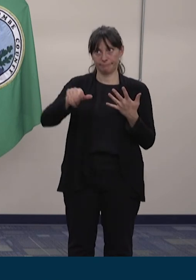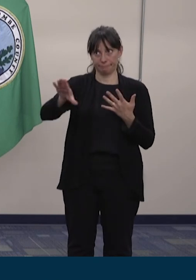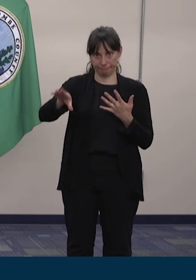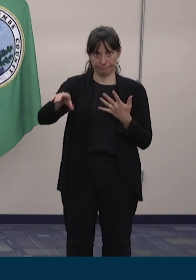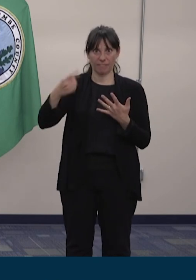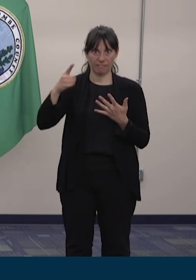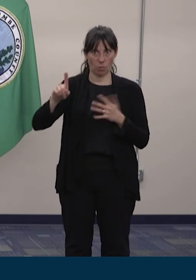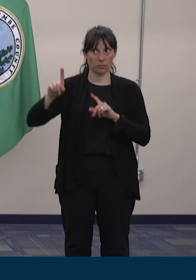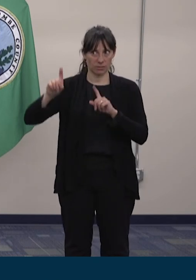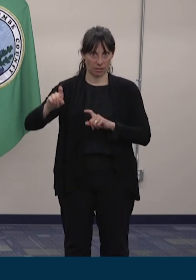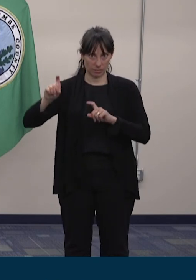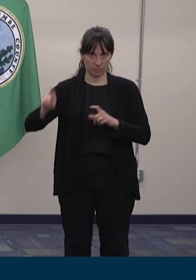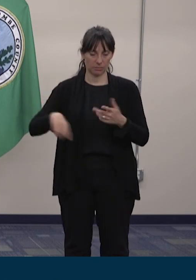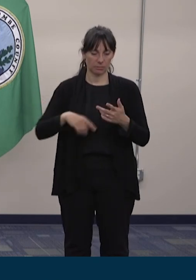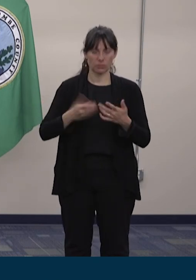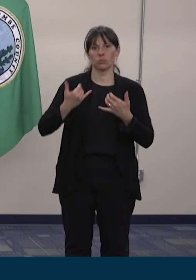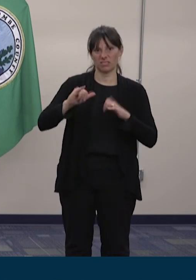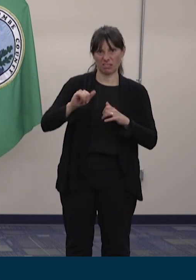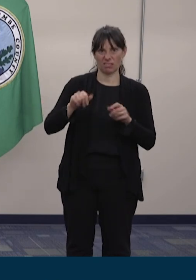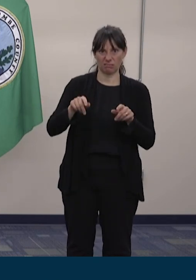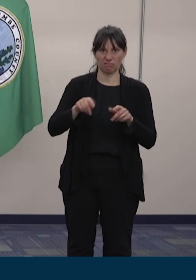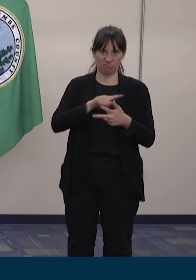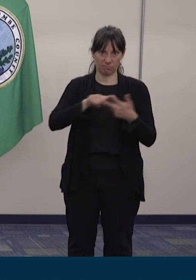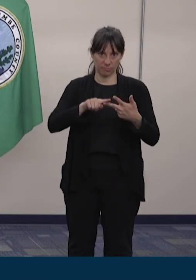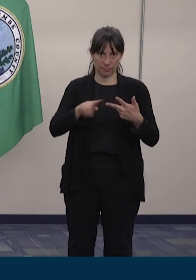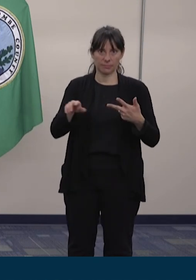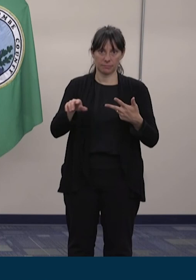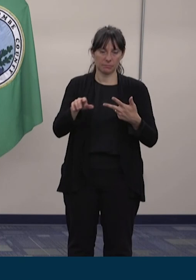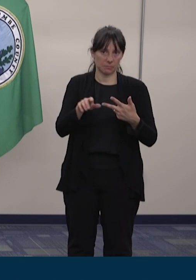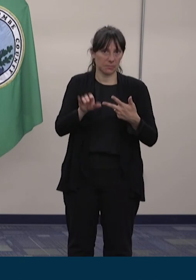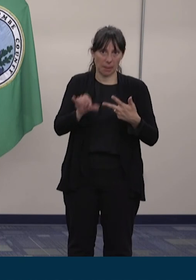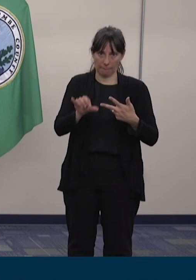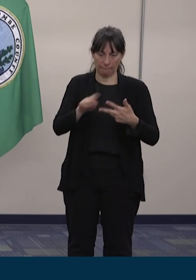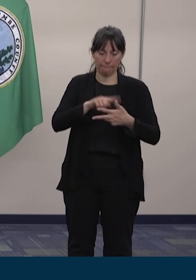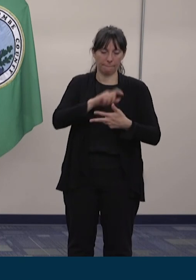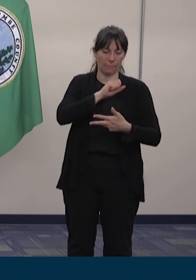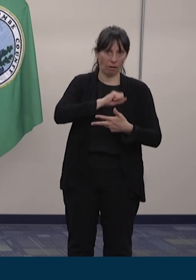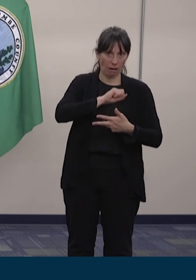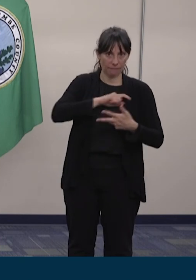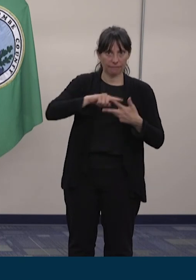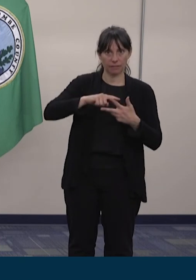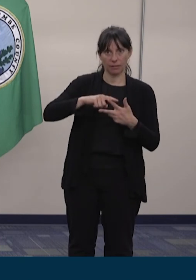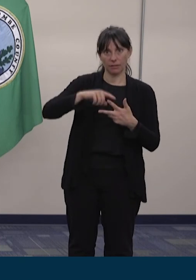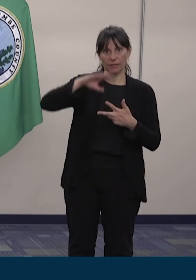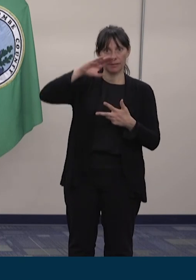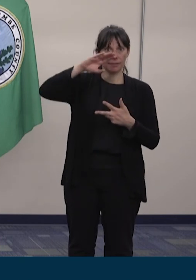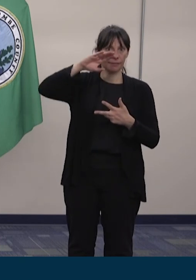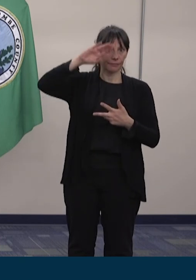cough Entonces todavía tenemos la tos and shortness of y breath or difficulty dificultad de breathing. respiración